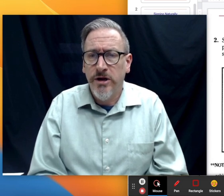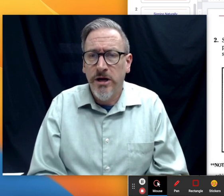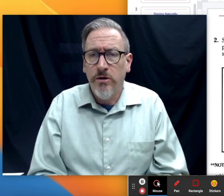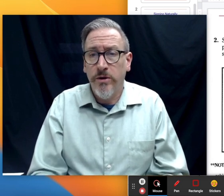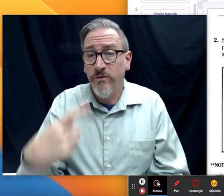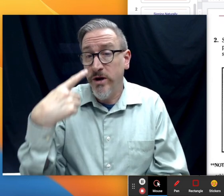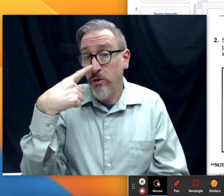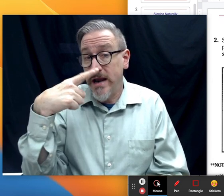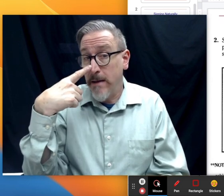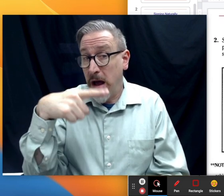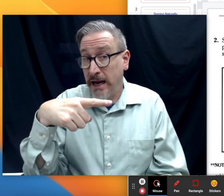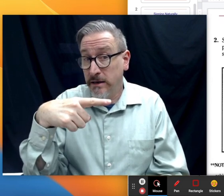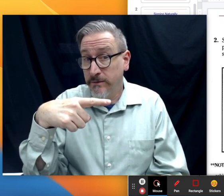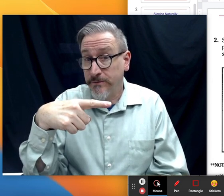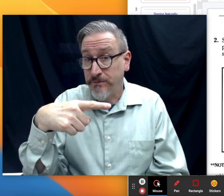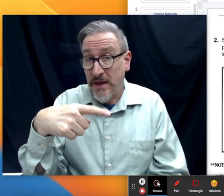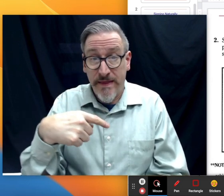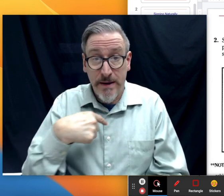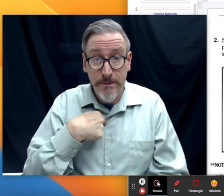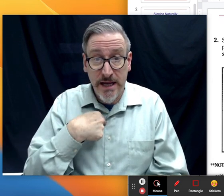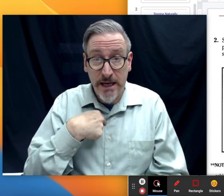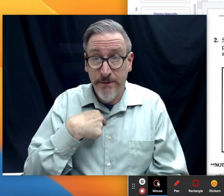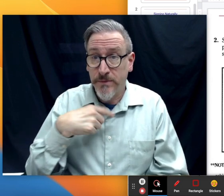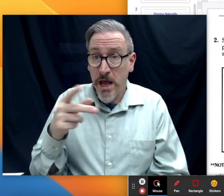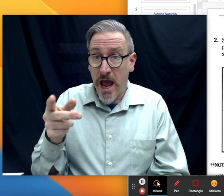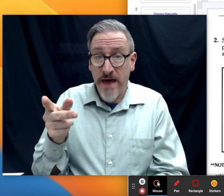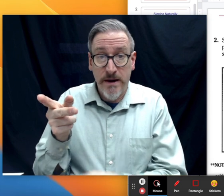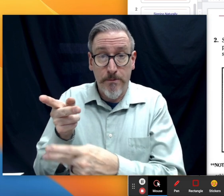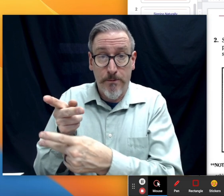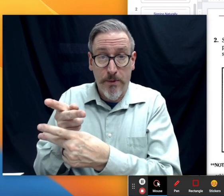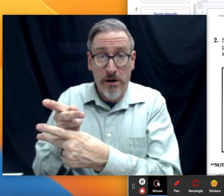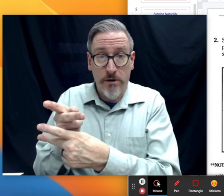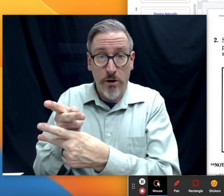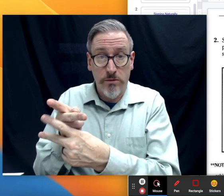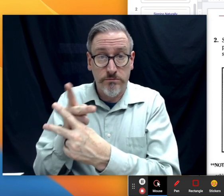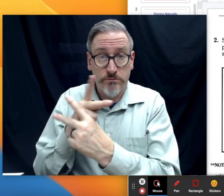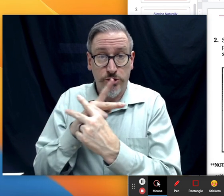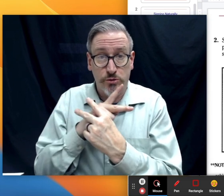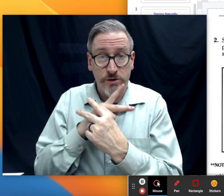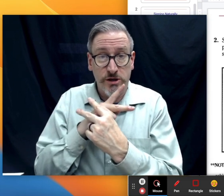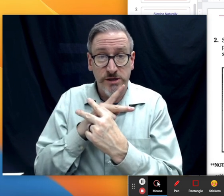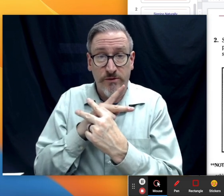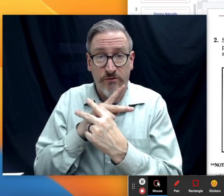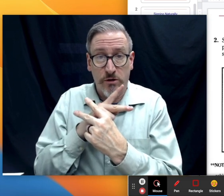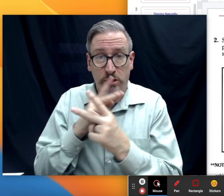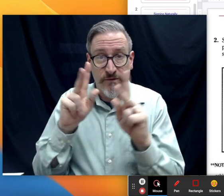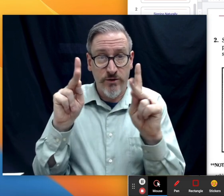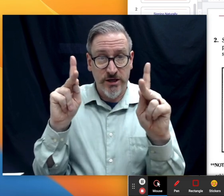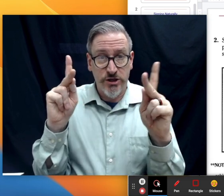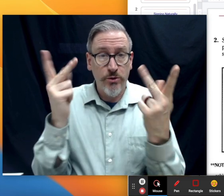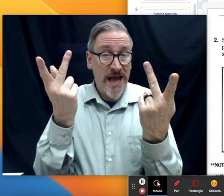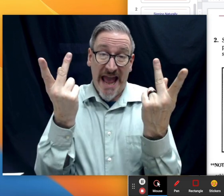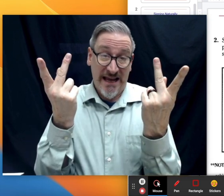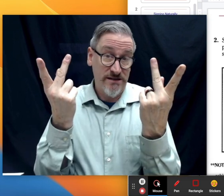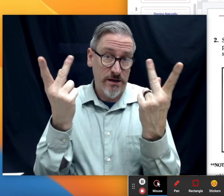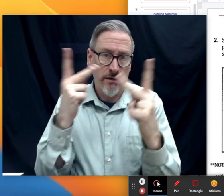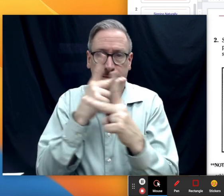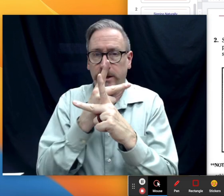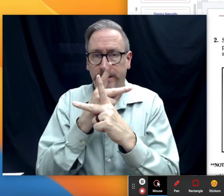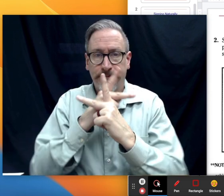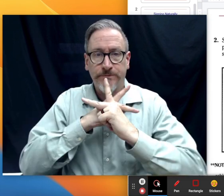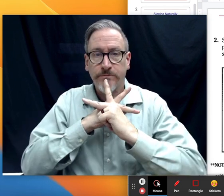And we know the not mind, and then me, and then borrow. We saw this before. If you take two